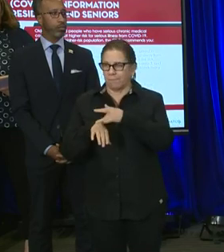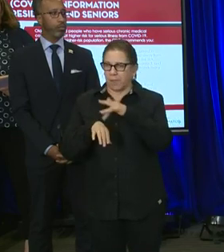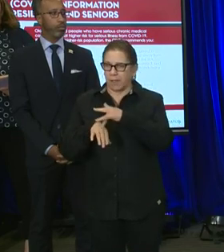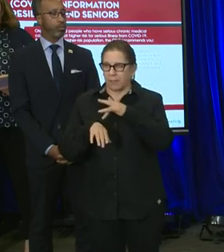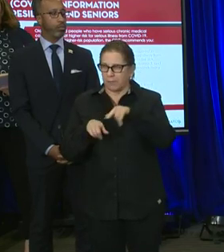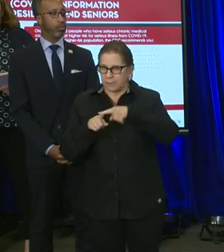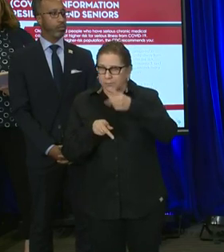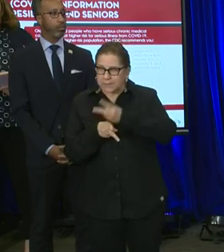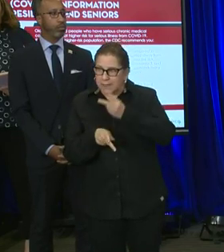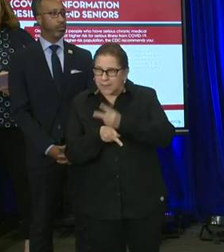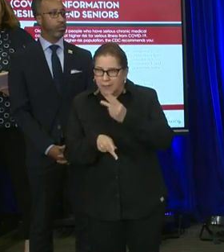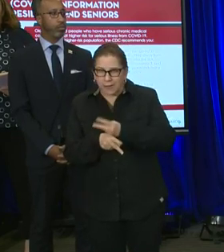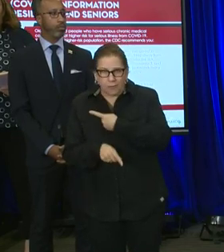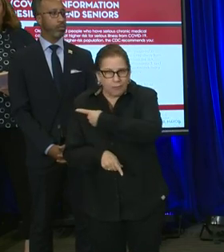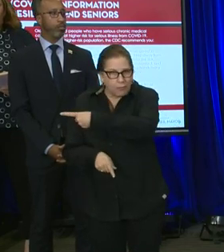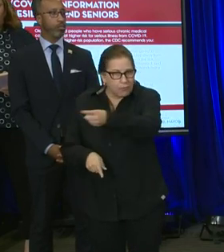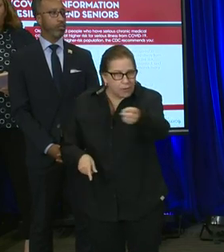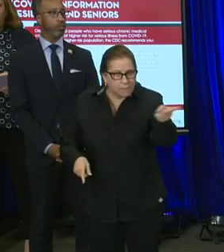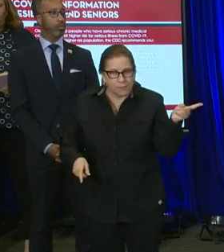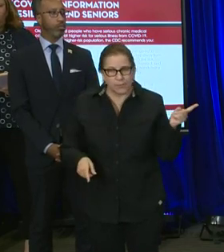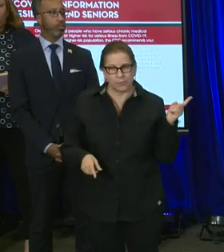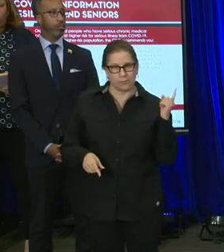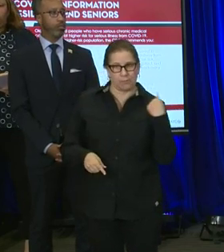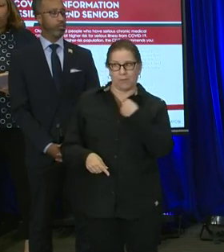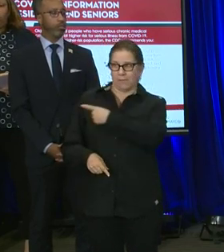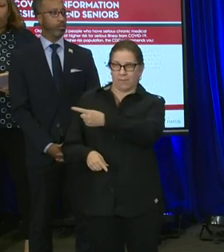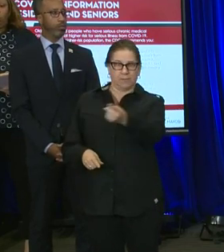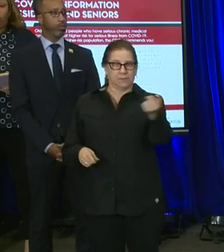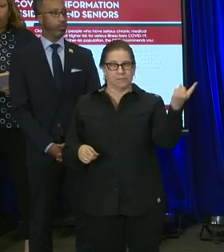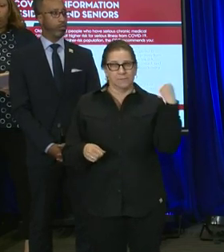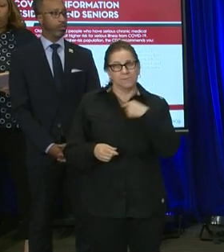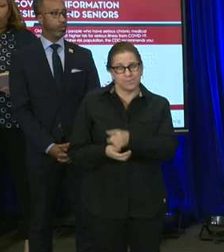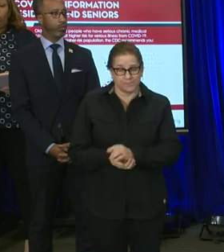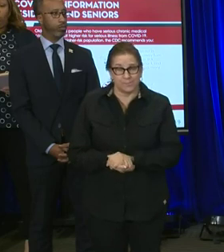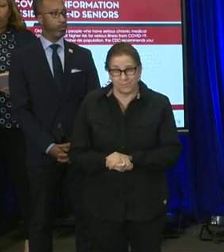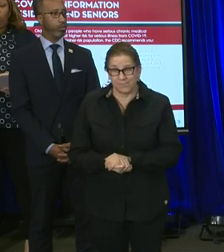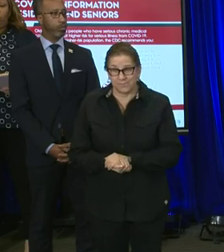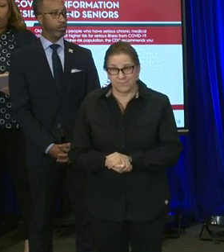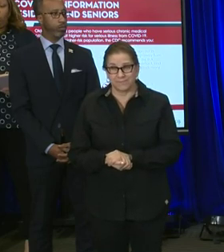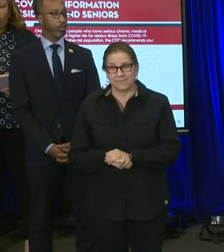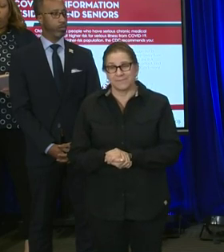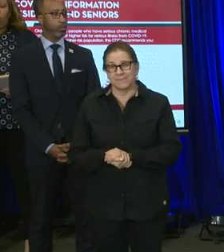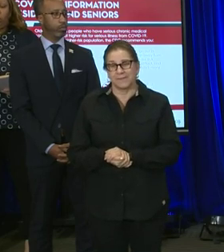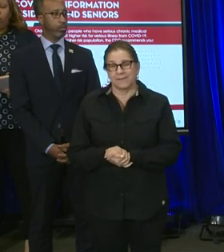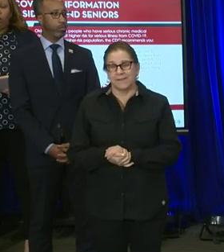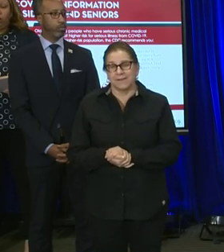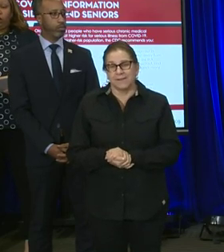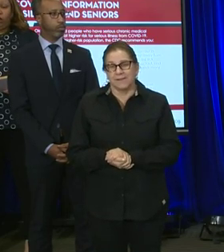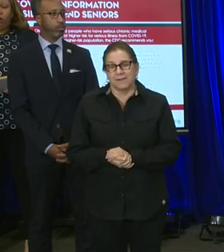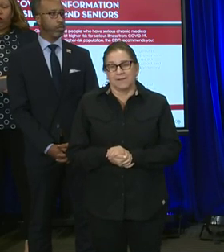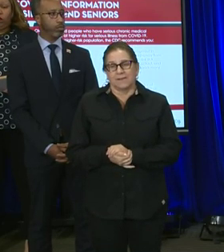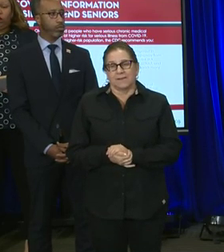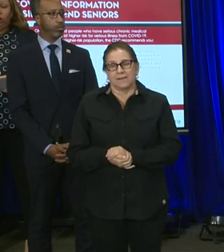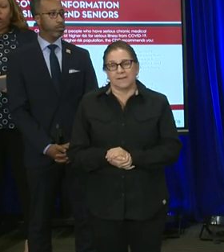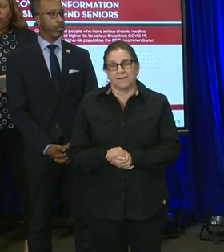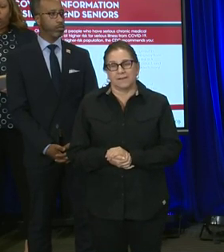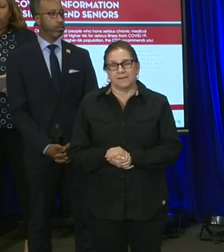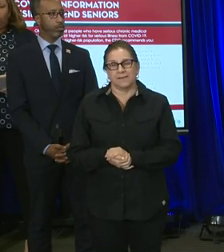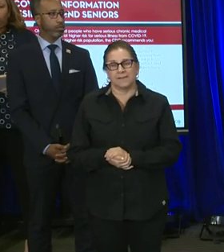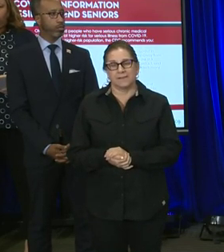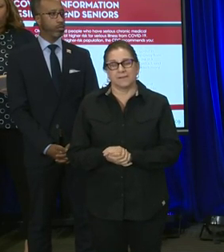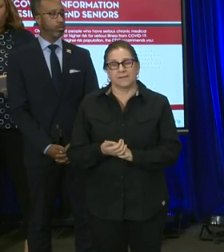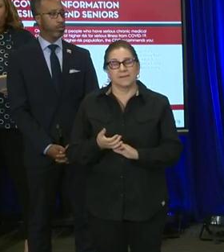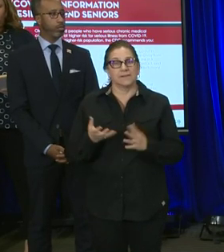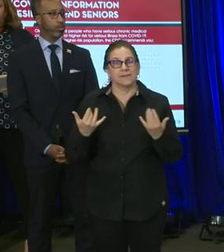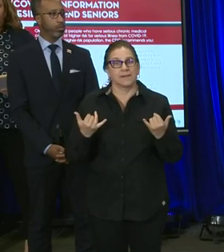we require such care. The medical surge planning continues in the District of Columbia as it has for the past couple